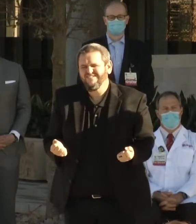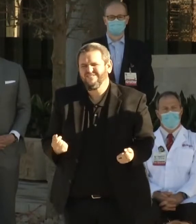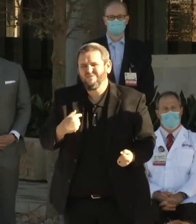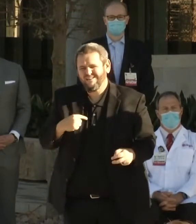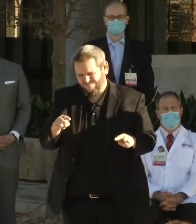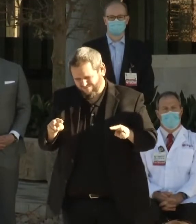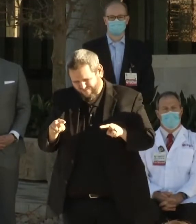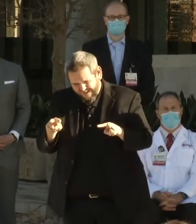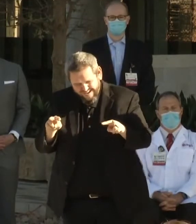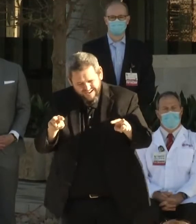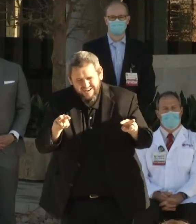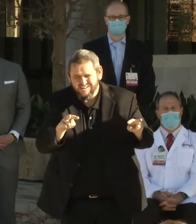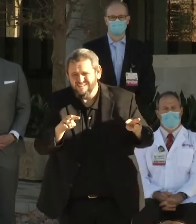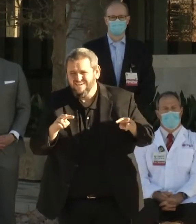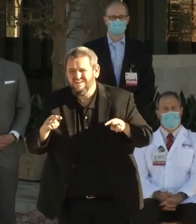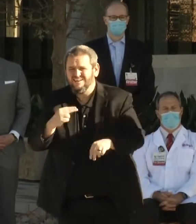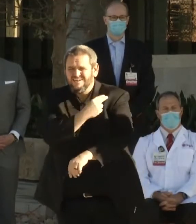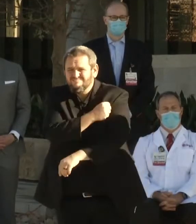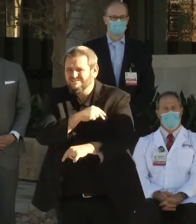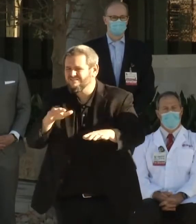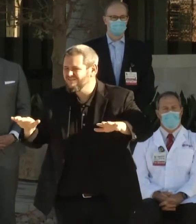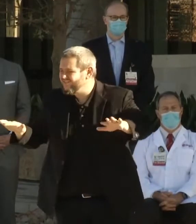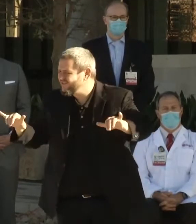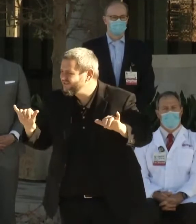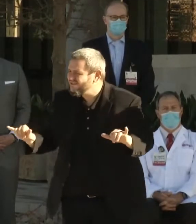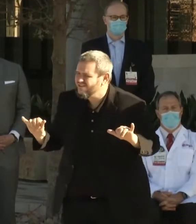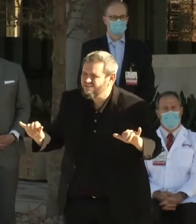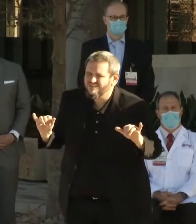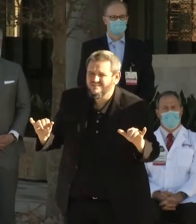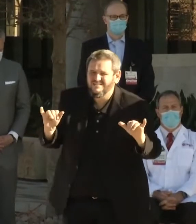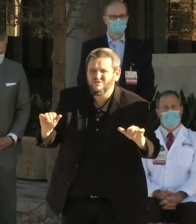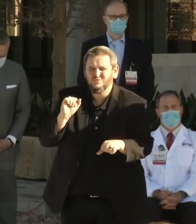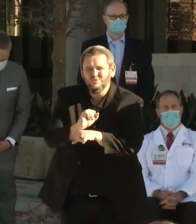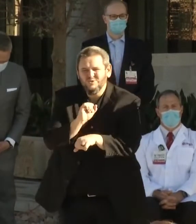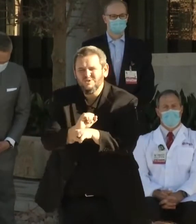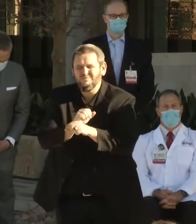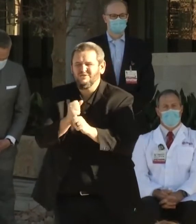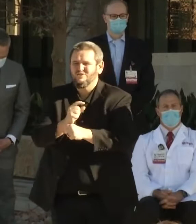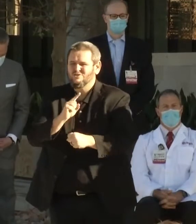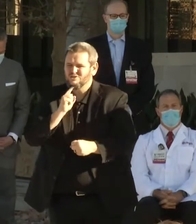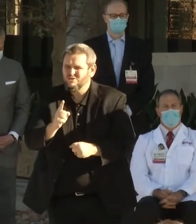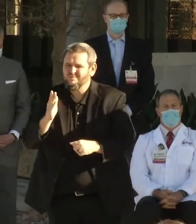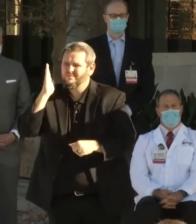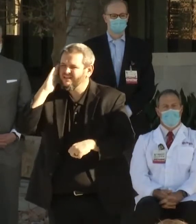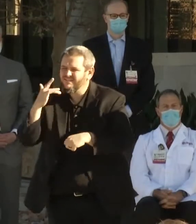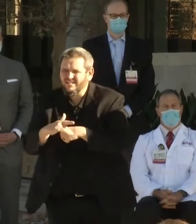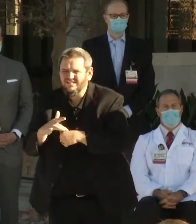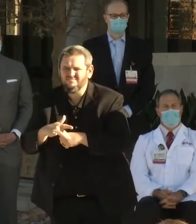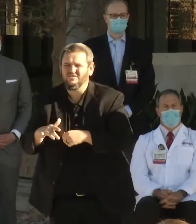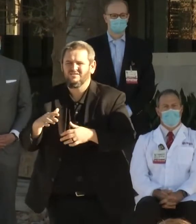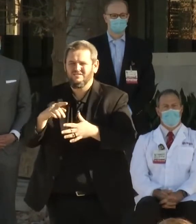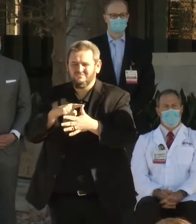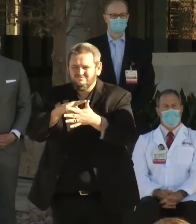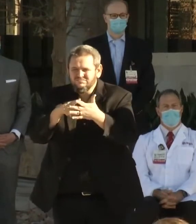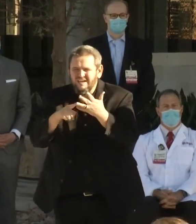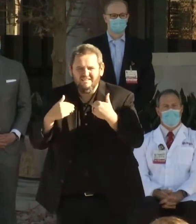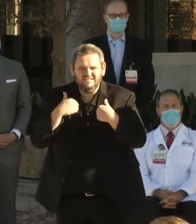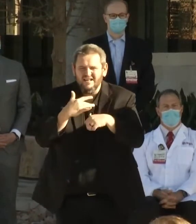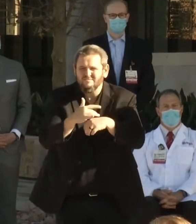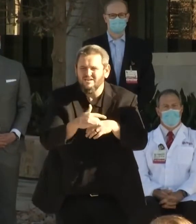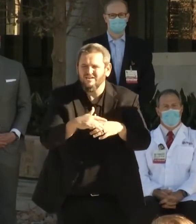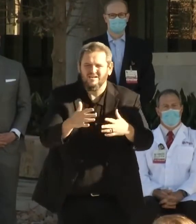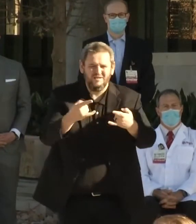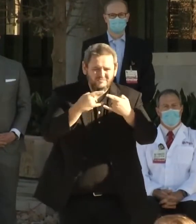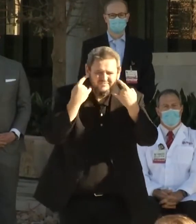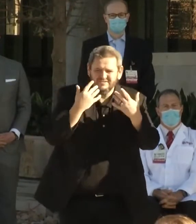super engaged in making sure that we have the capacity, the nurses, the hospital beds to take care of our most vulnerable, and that's what